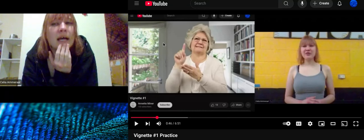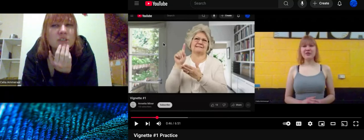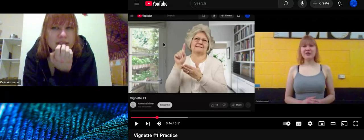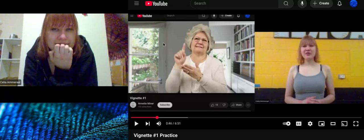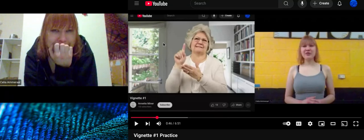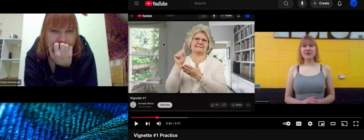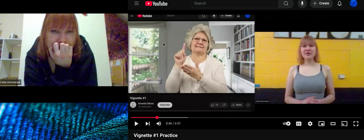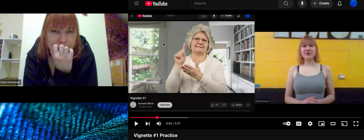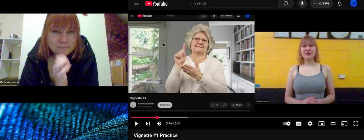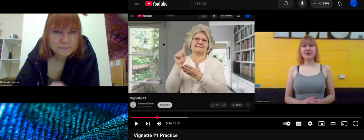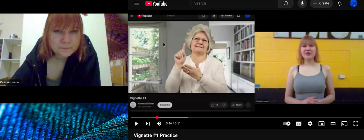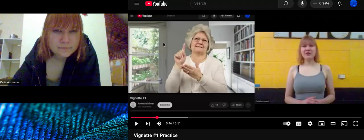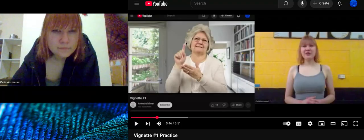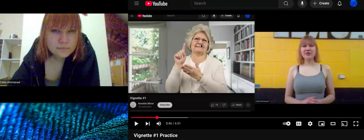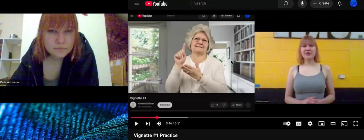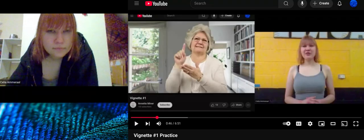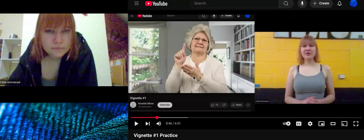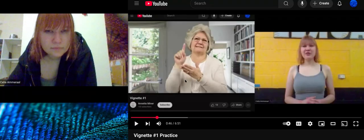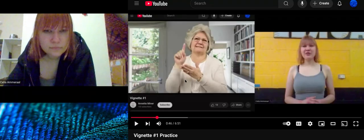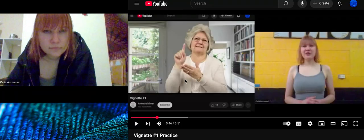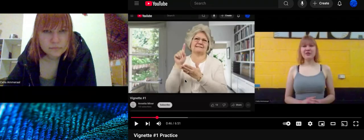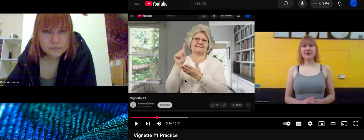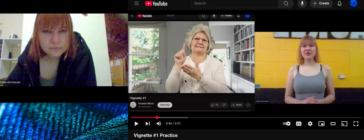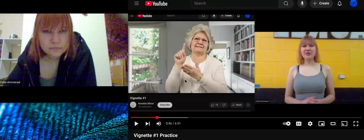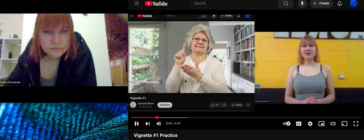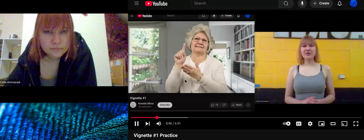speaking as she's signing.